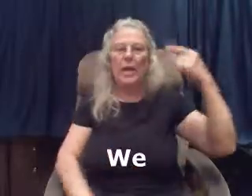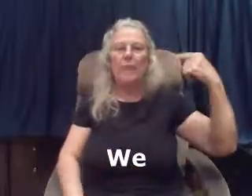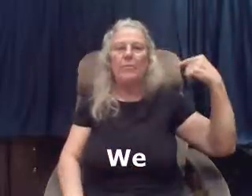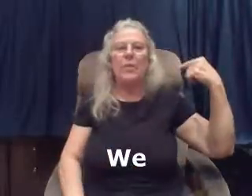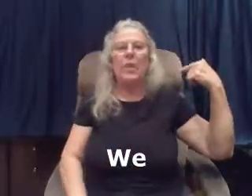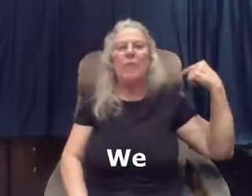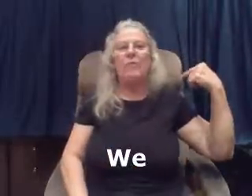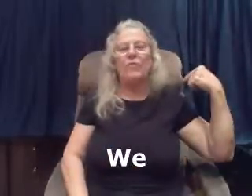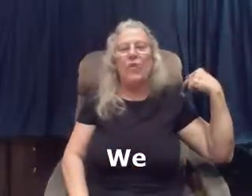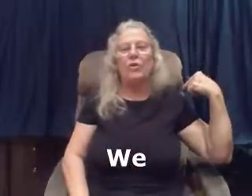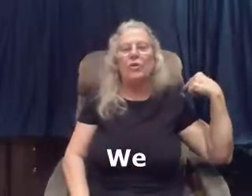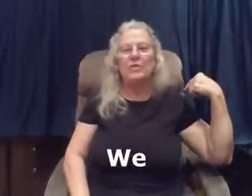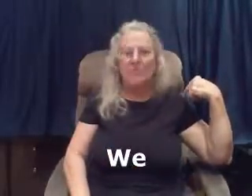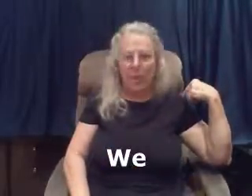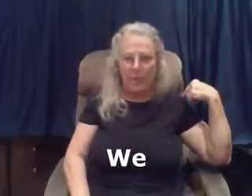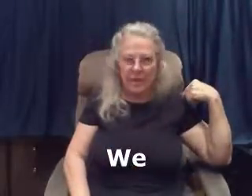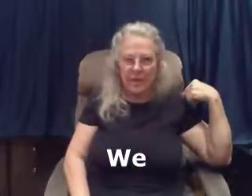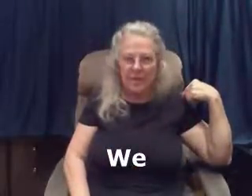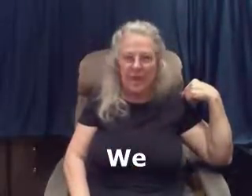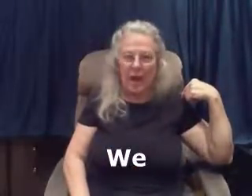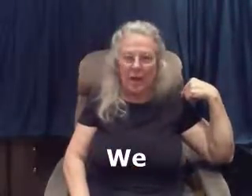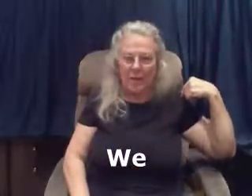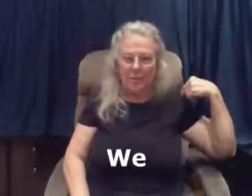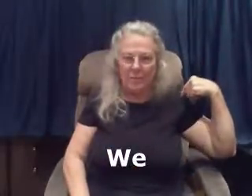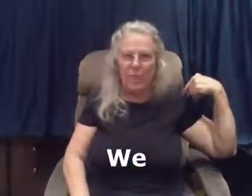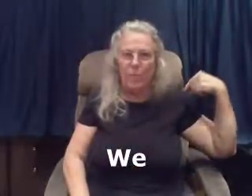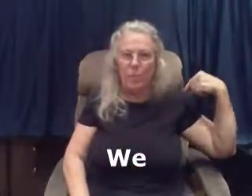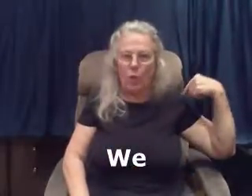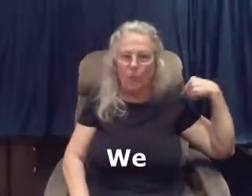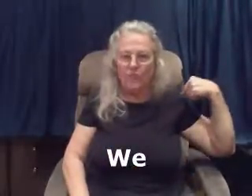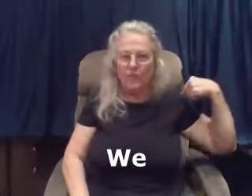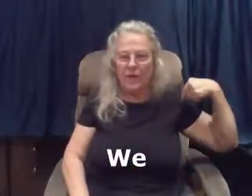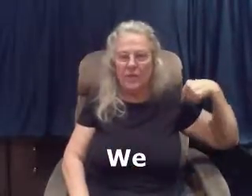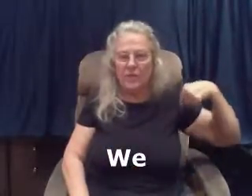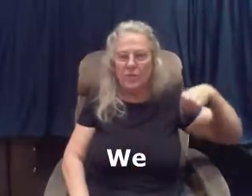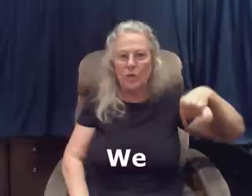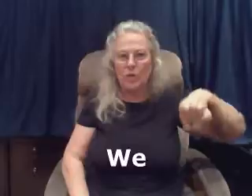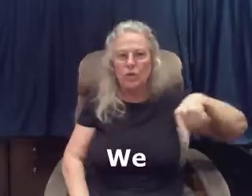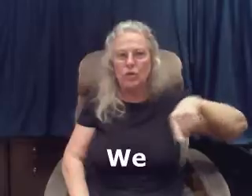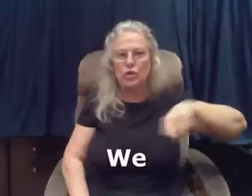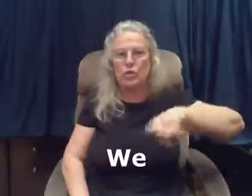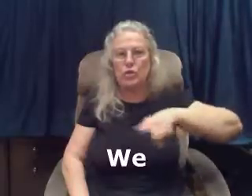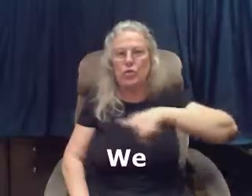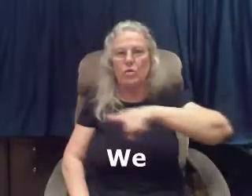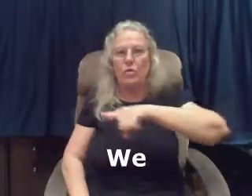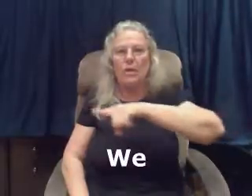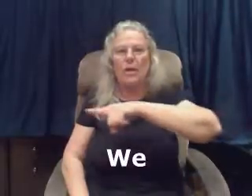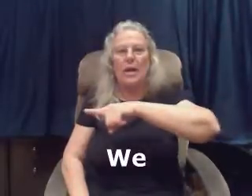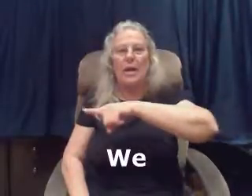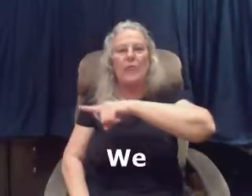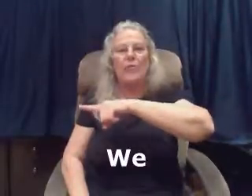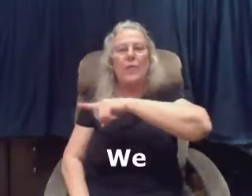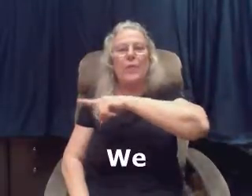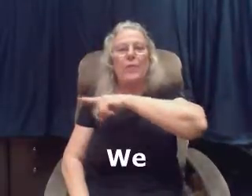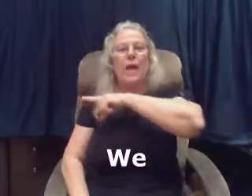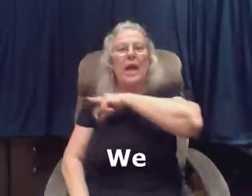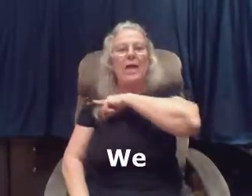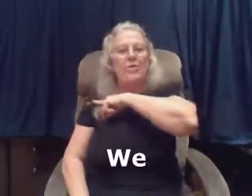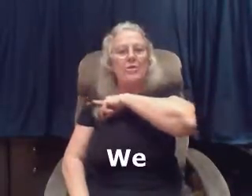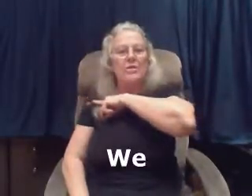We, from your dominant side, pointer finger is going to circle like other people and